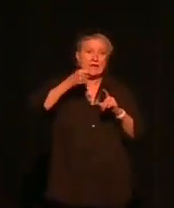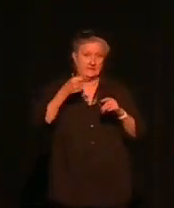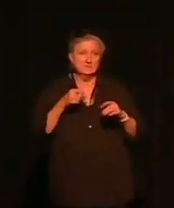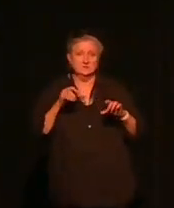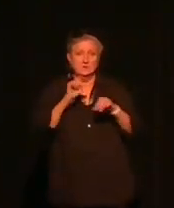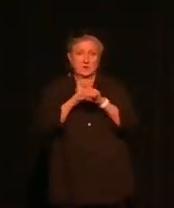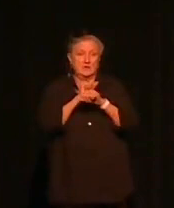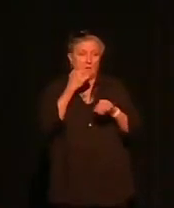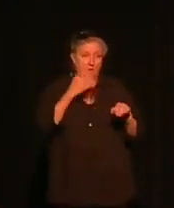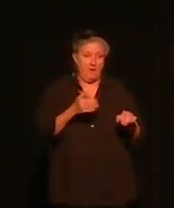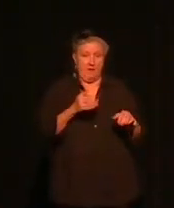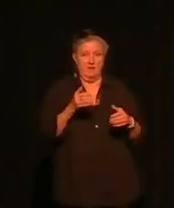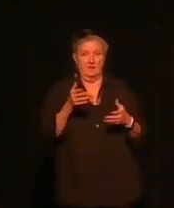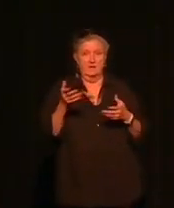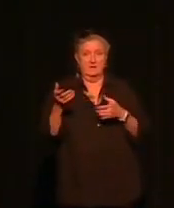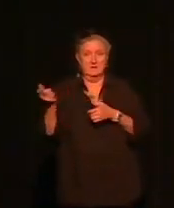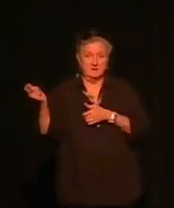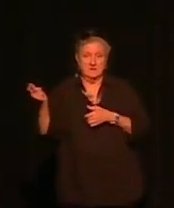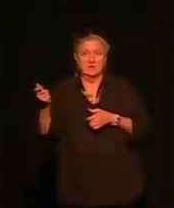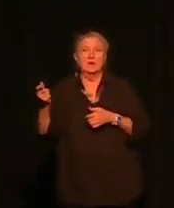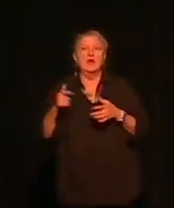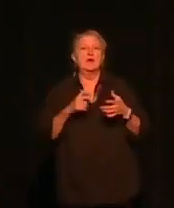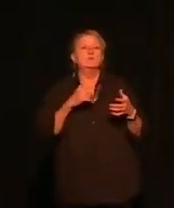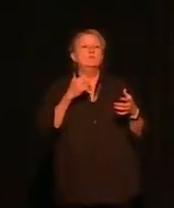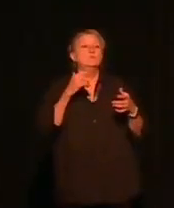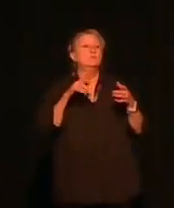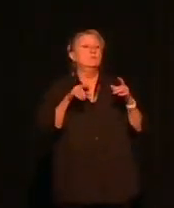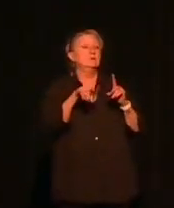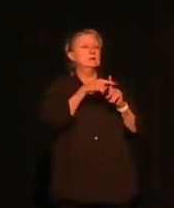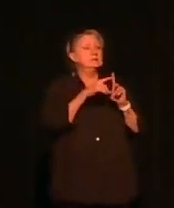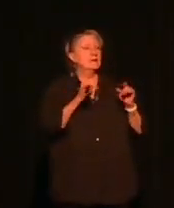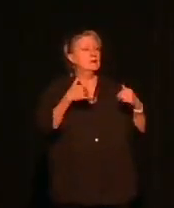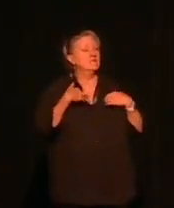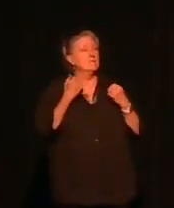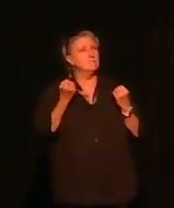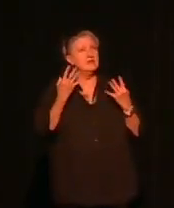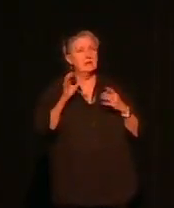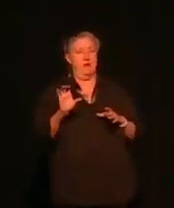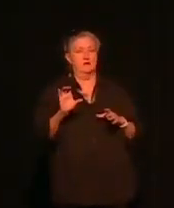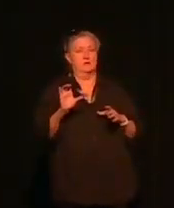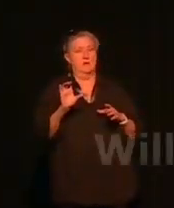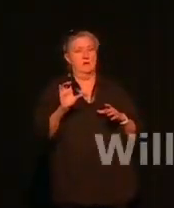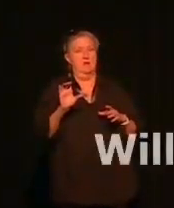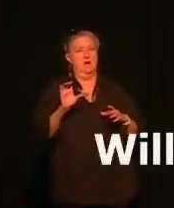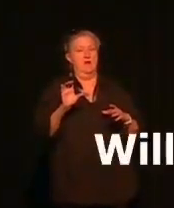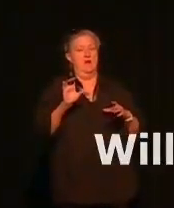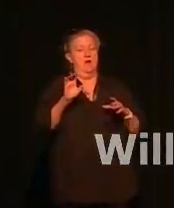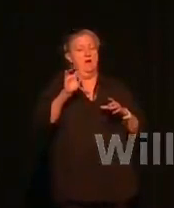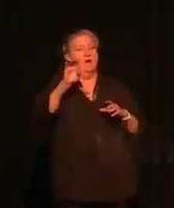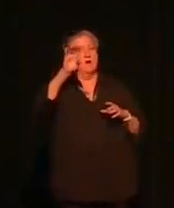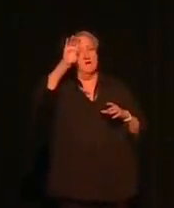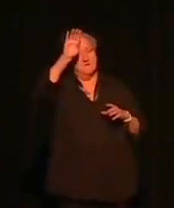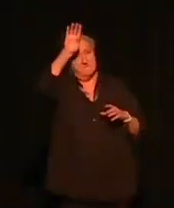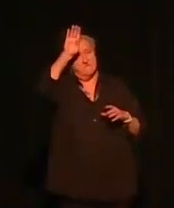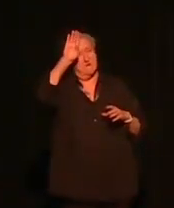on the fire screen. In addition to that, we have hundreds of fire engines